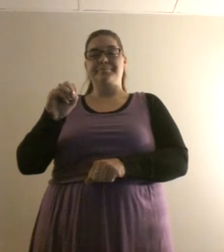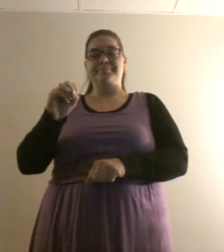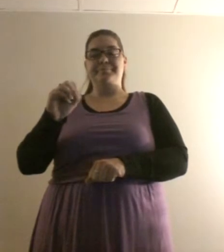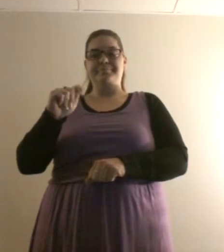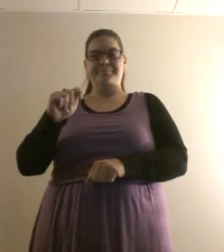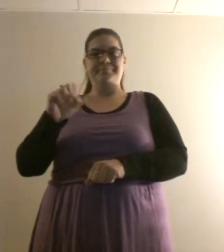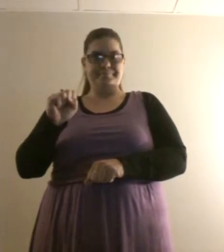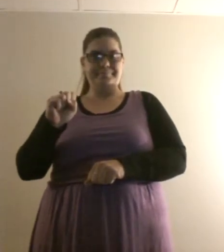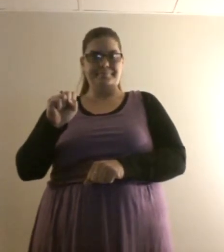And